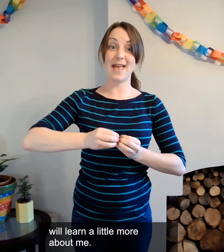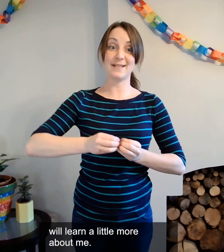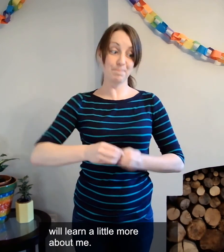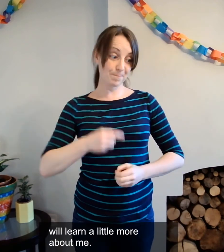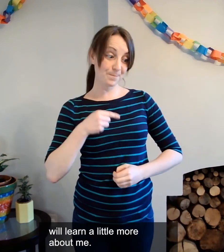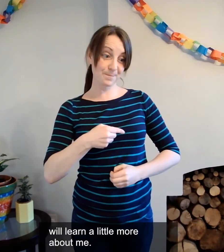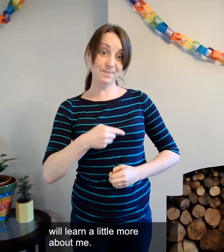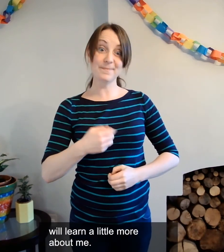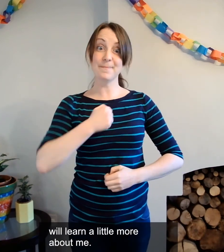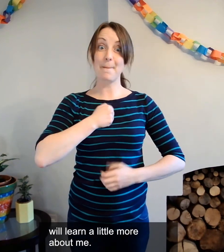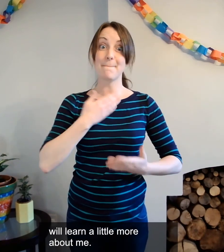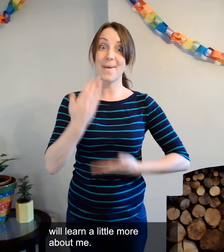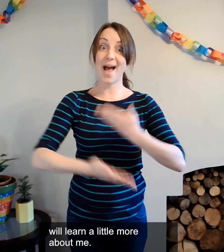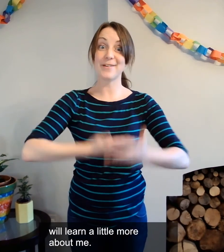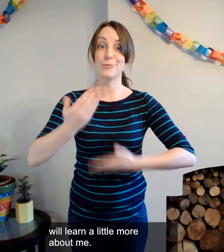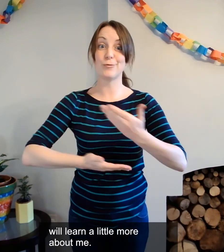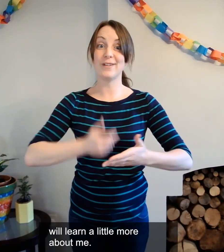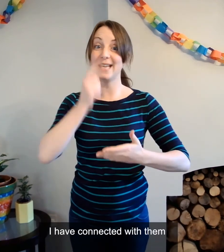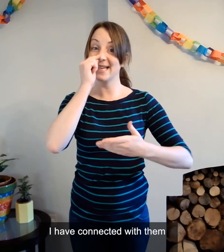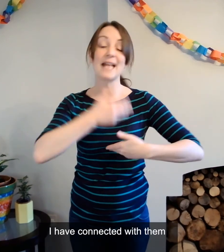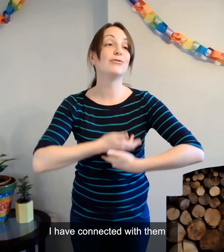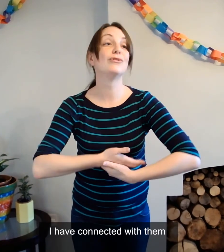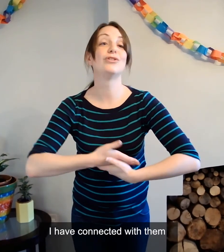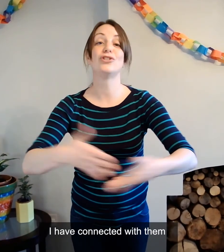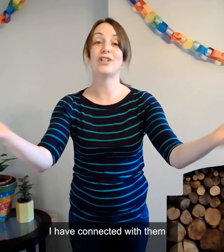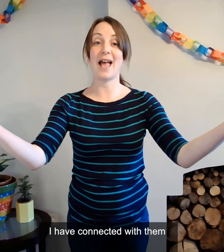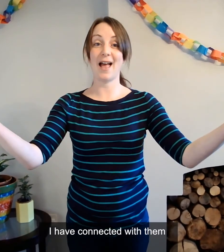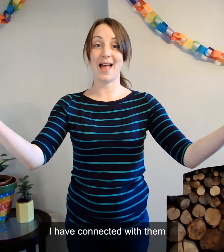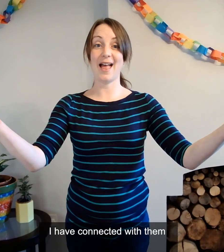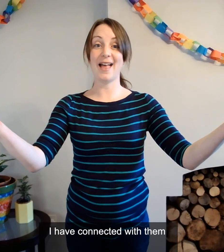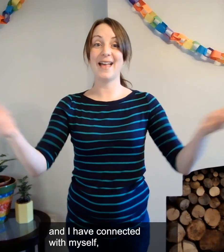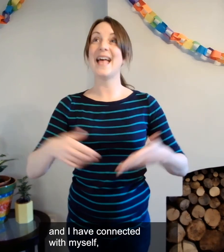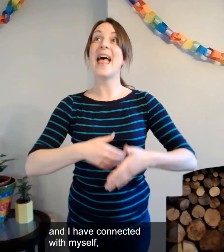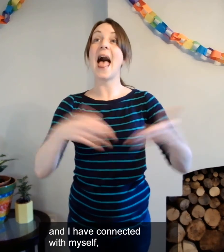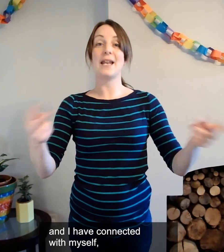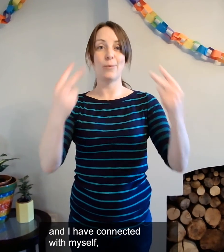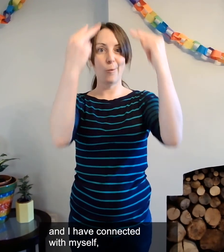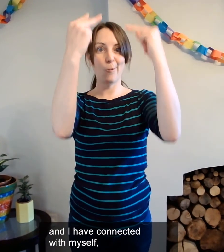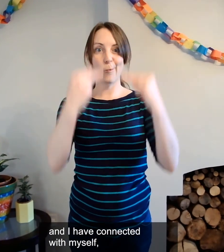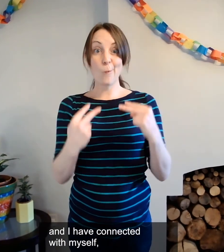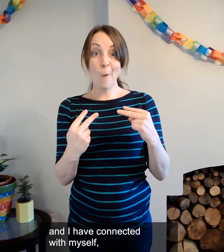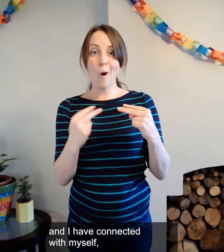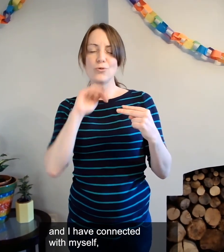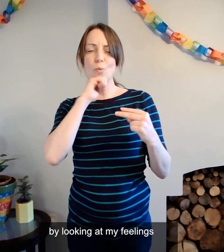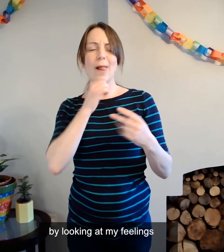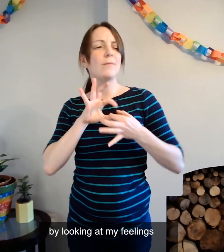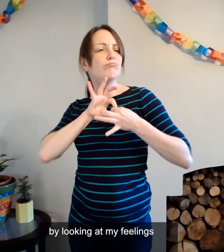little more about me. I have connected with them and I have connected with myself by looking at